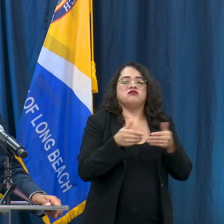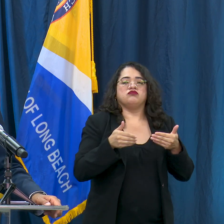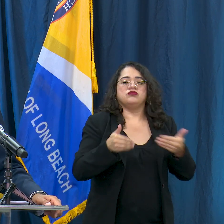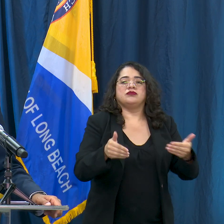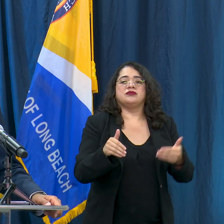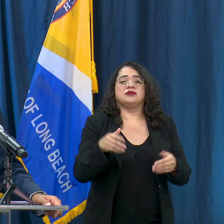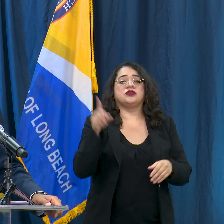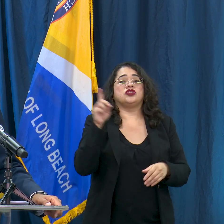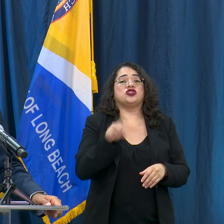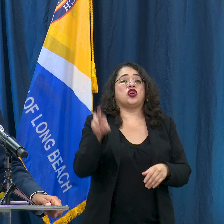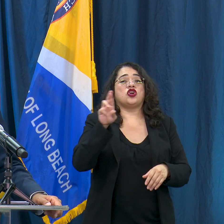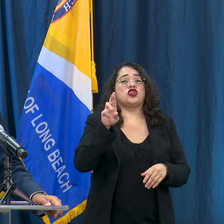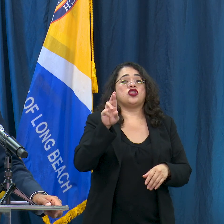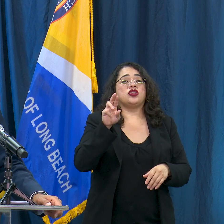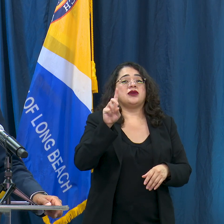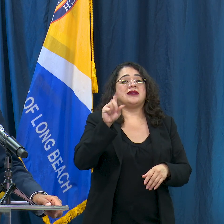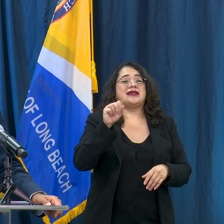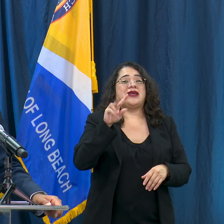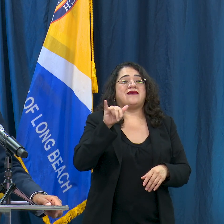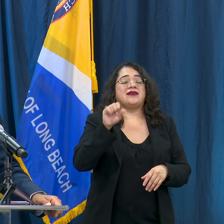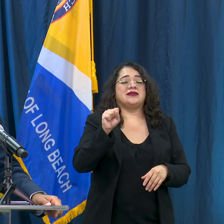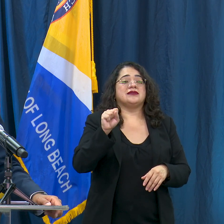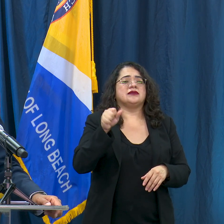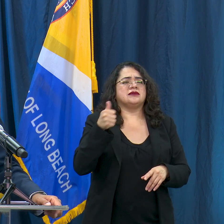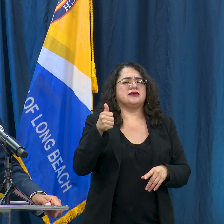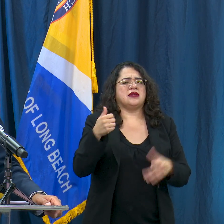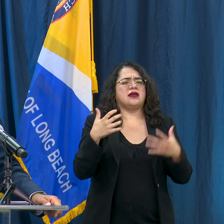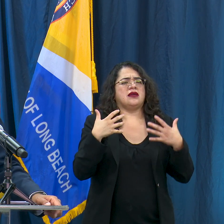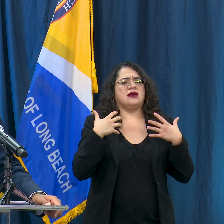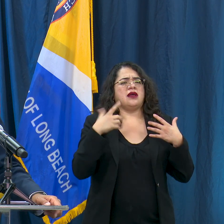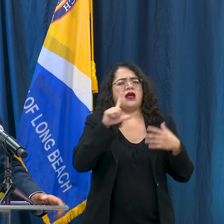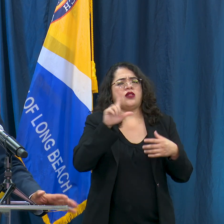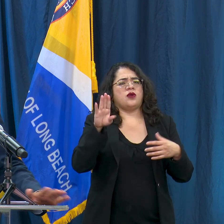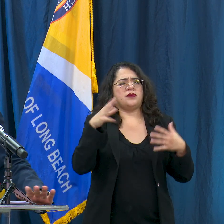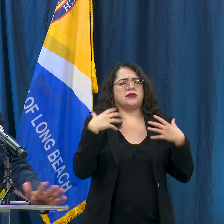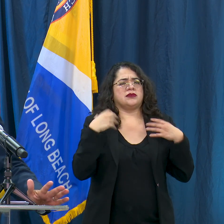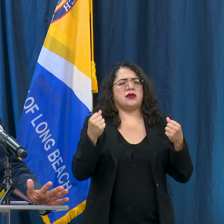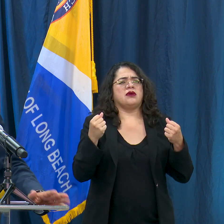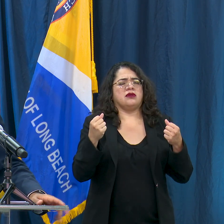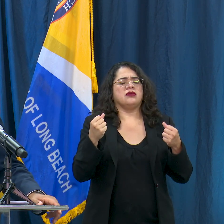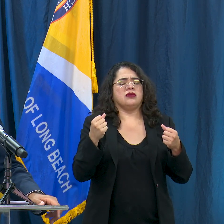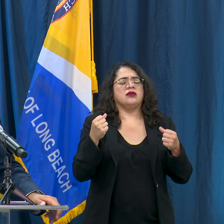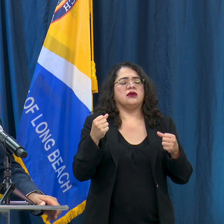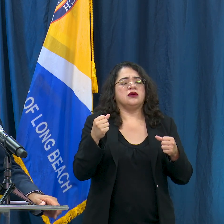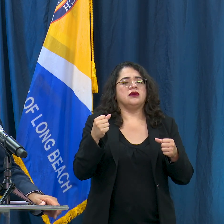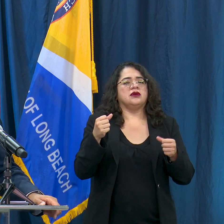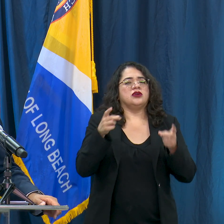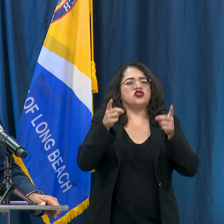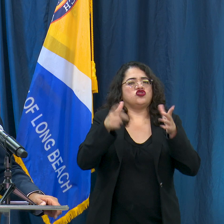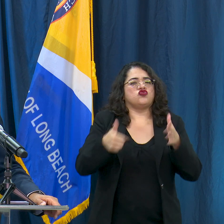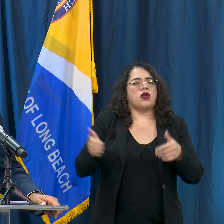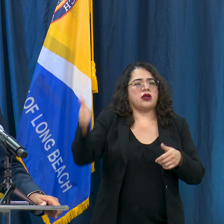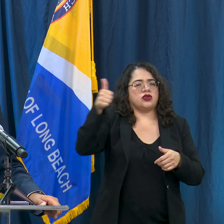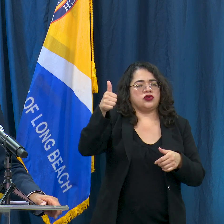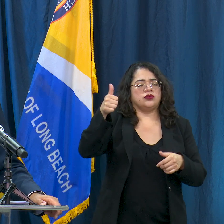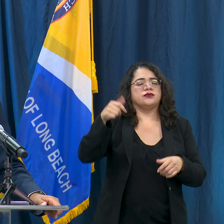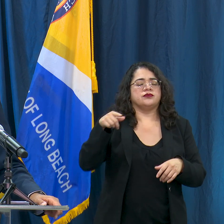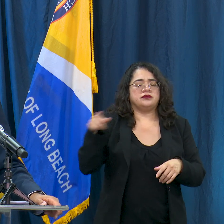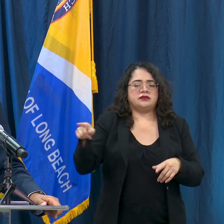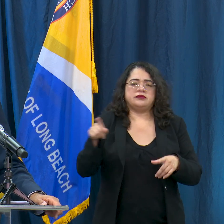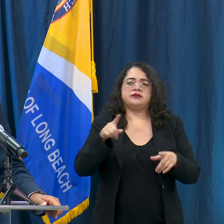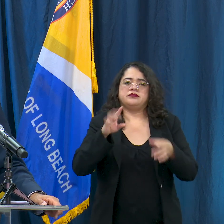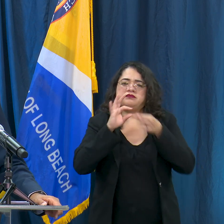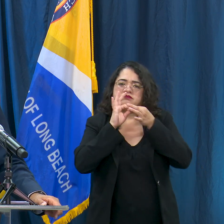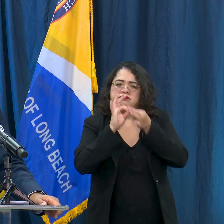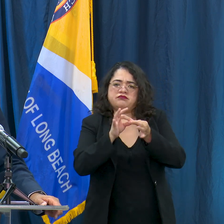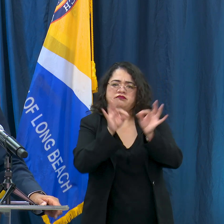Dr. Davis, and the LA County health officer have reviewed our local data and have determined jointly, per state issued guidance, that we